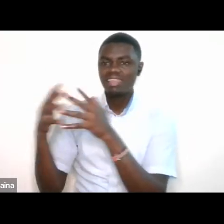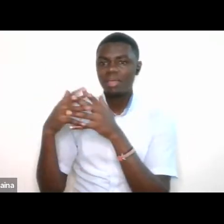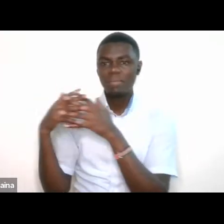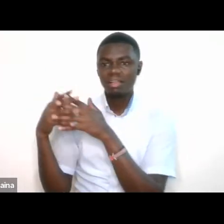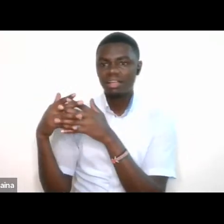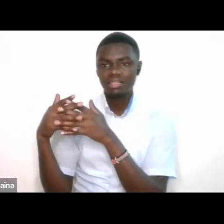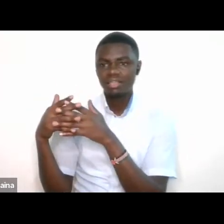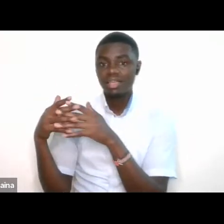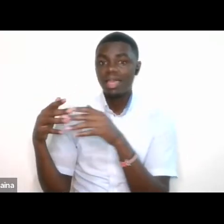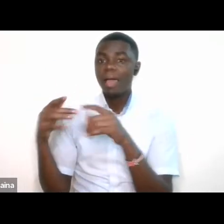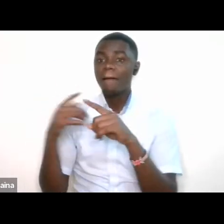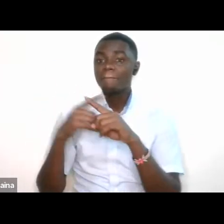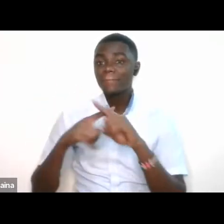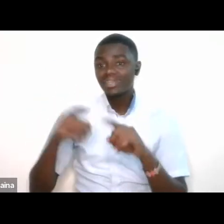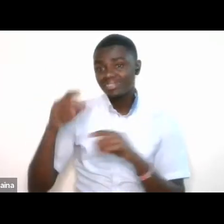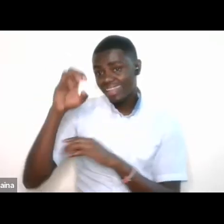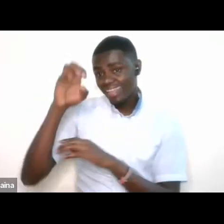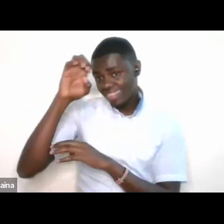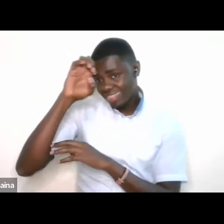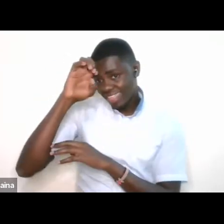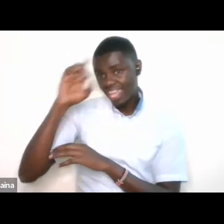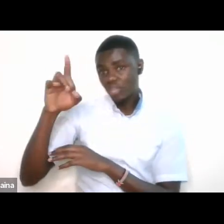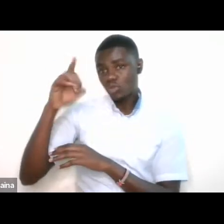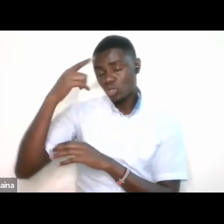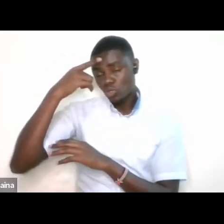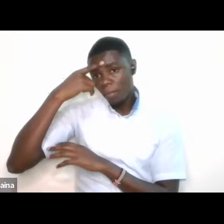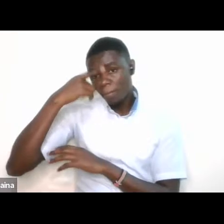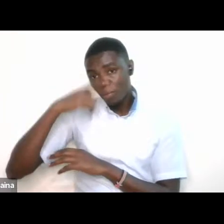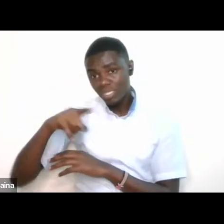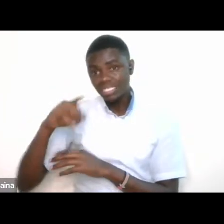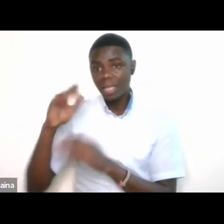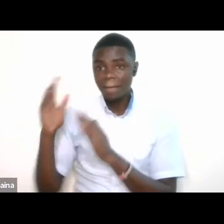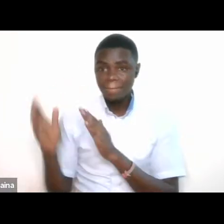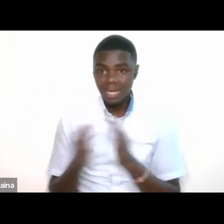And the education policy planners in the bureaucracy